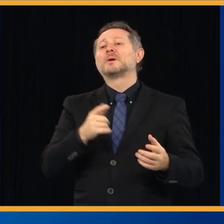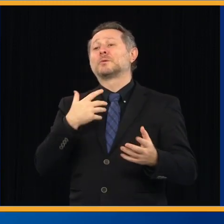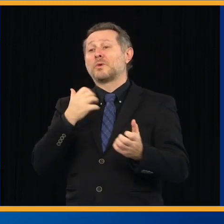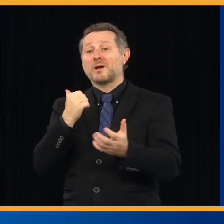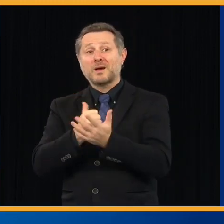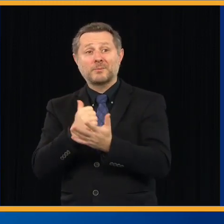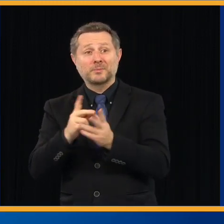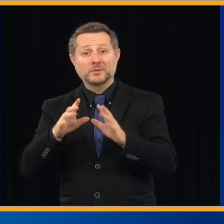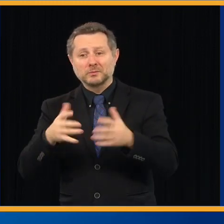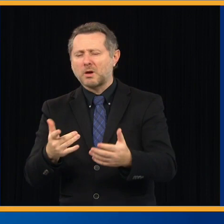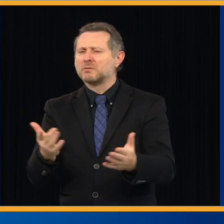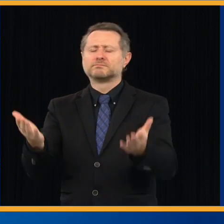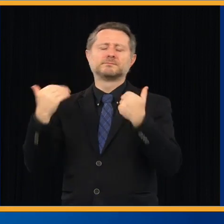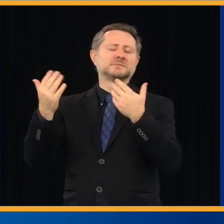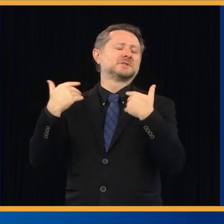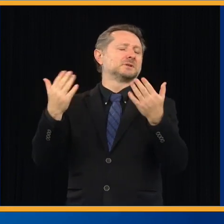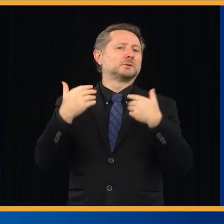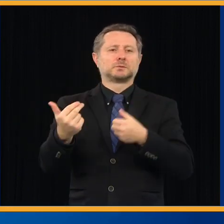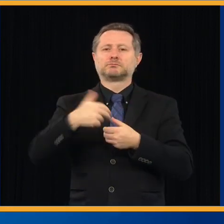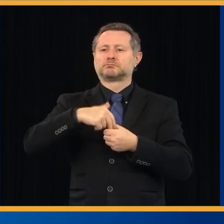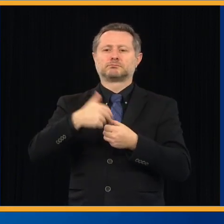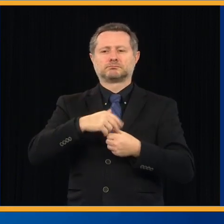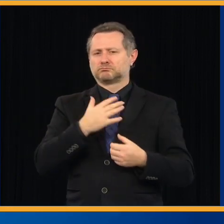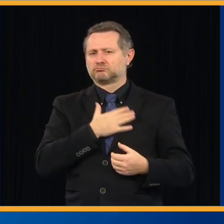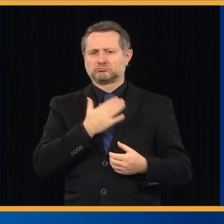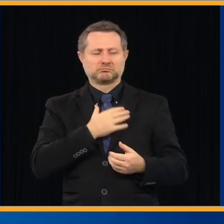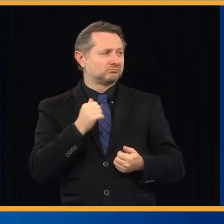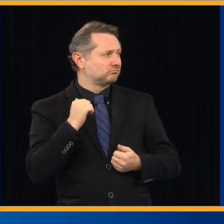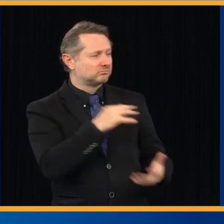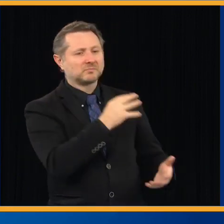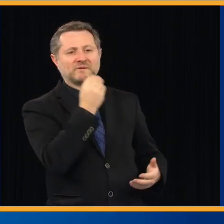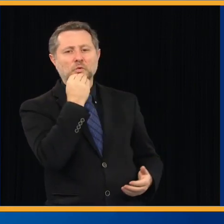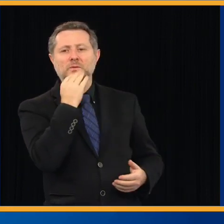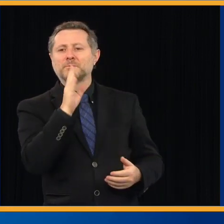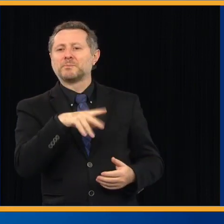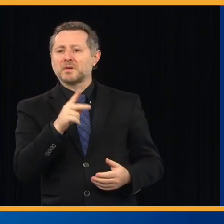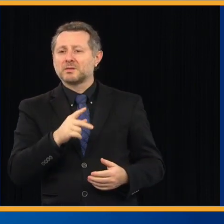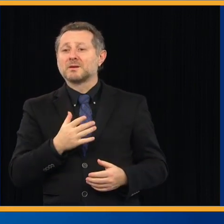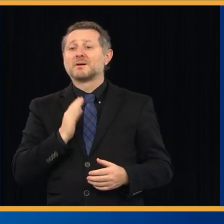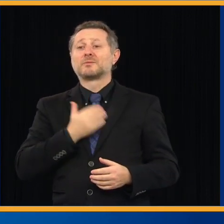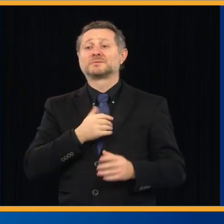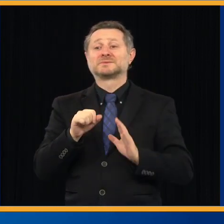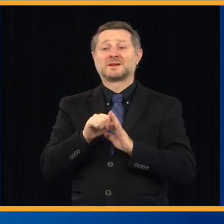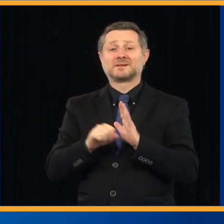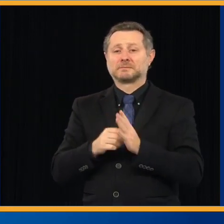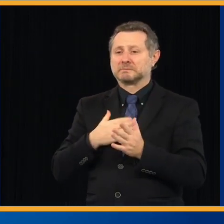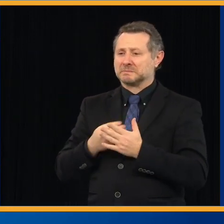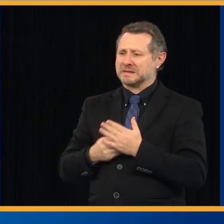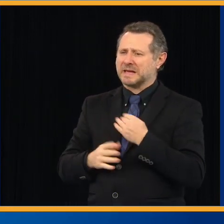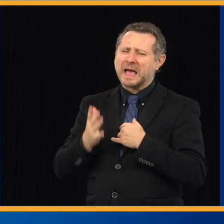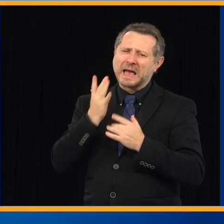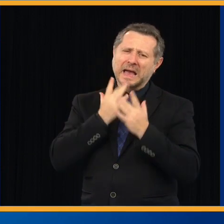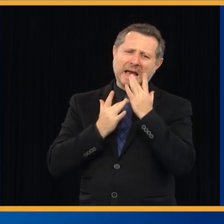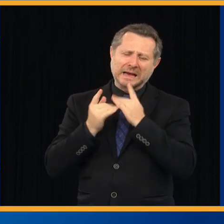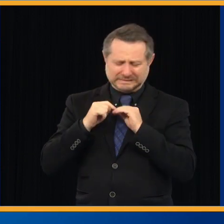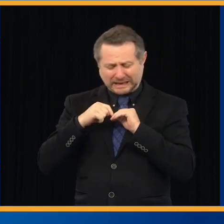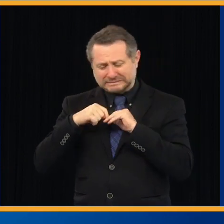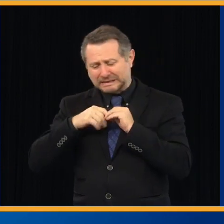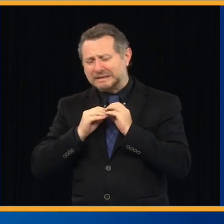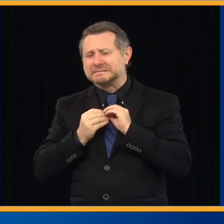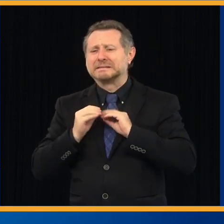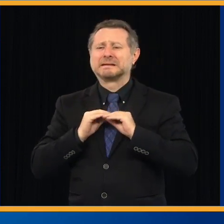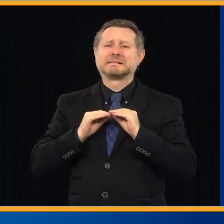could use more funding for food banks. The state budget is also very stressed with what's going